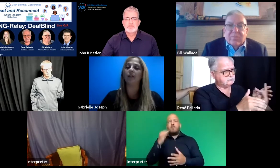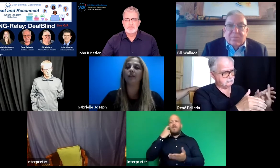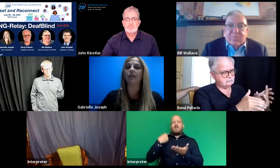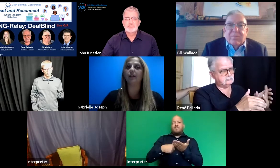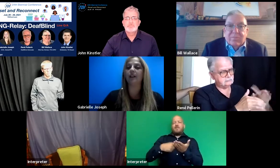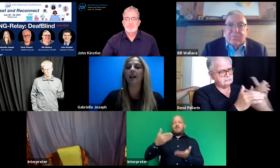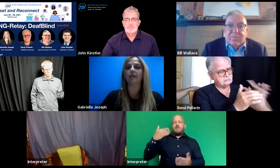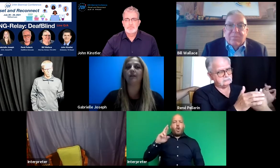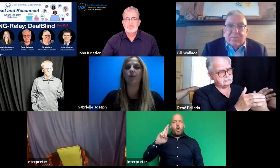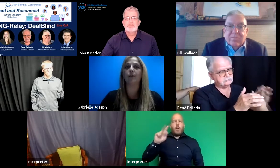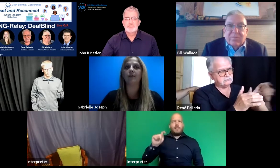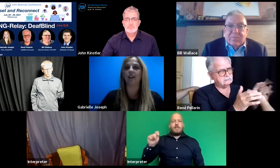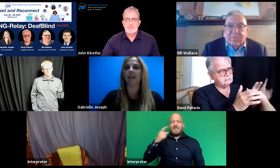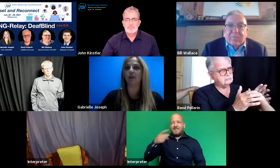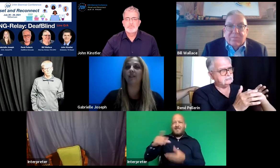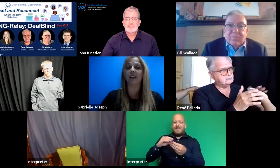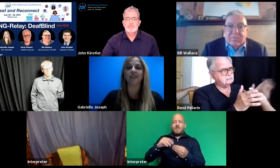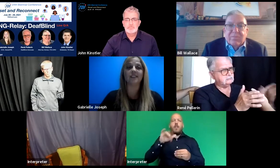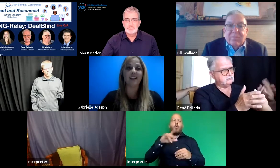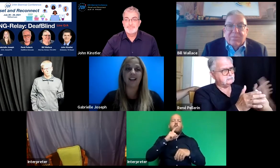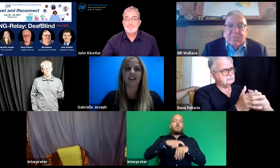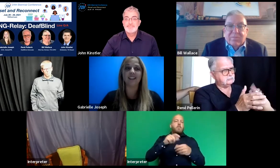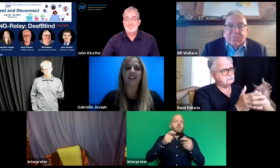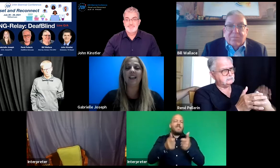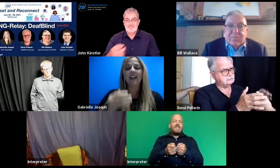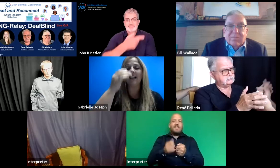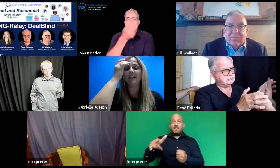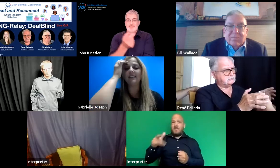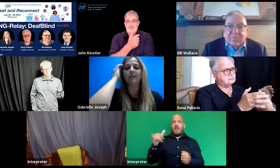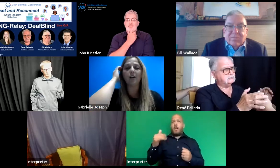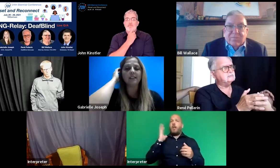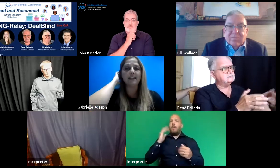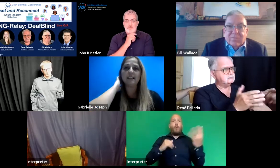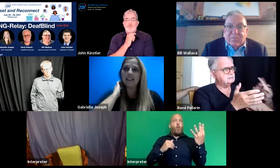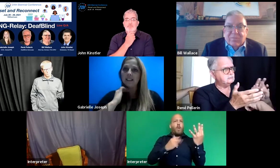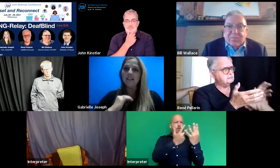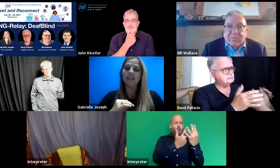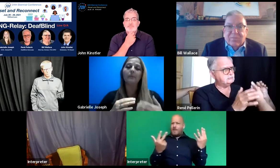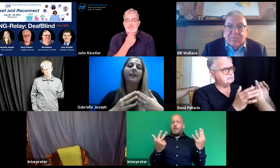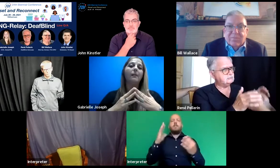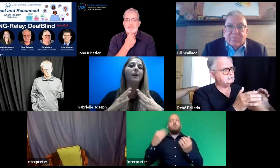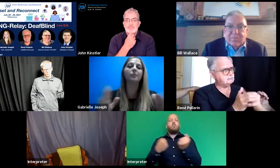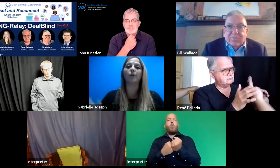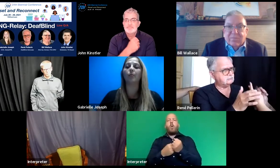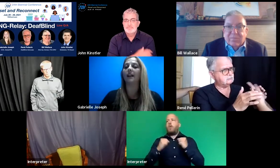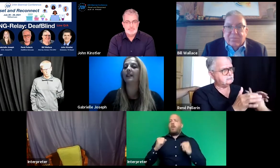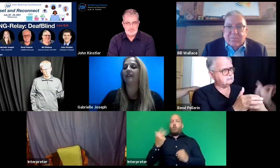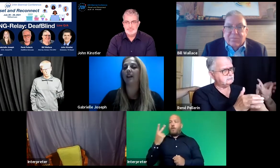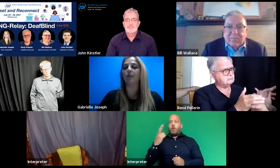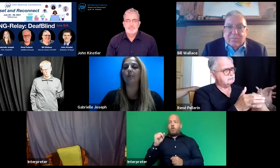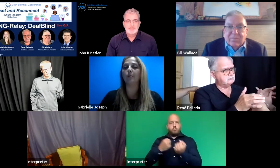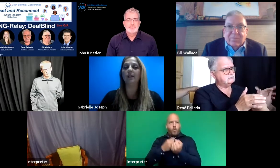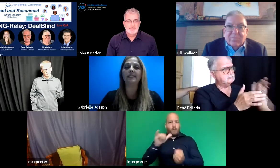believe, out of the 3 out of 4 VRS providers today. And if RTT can become much more